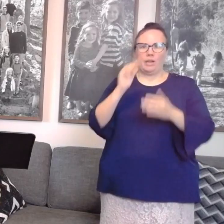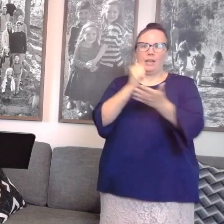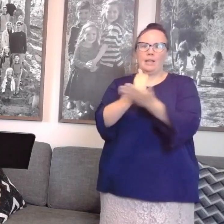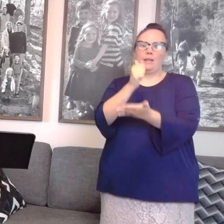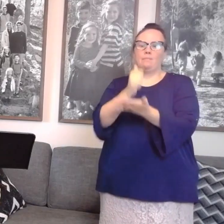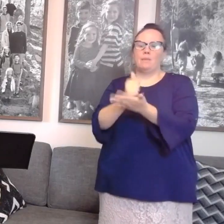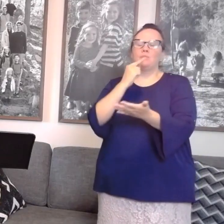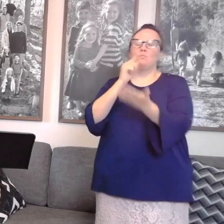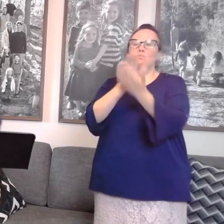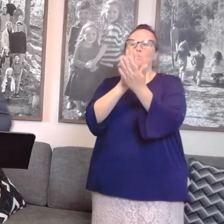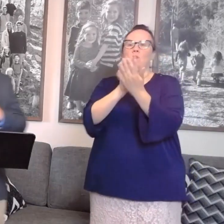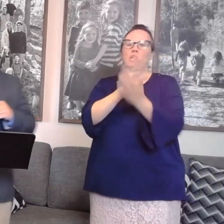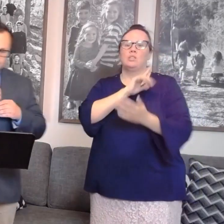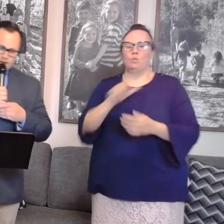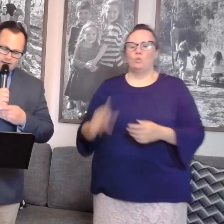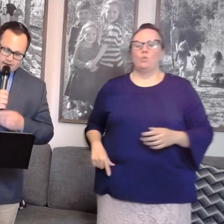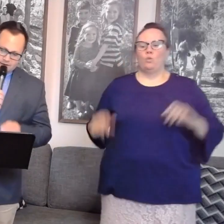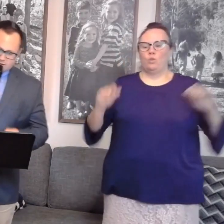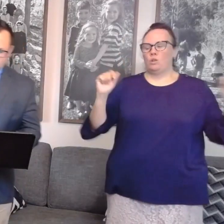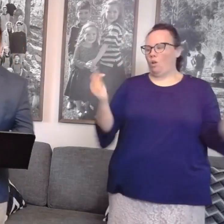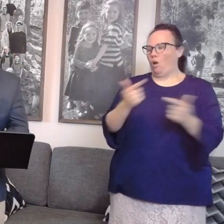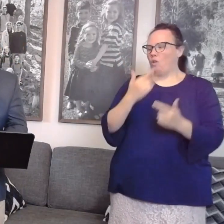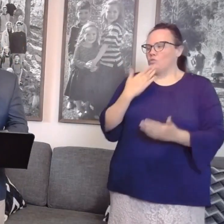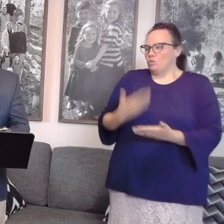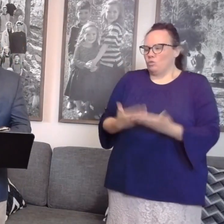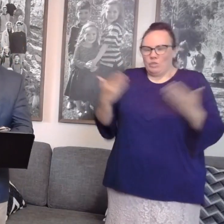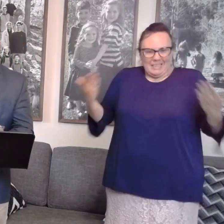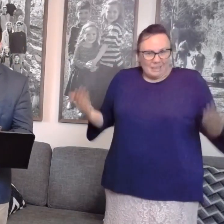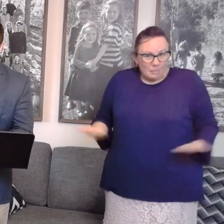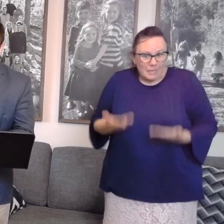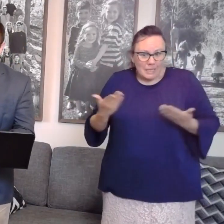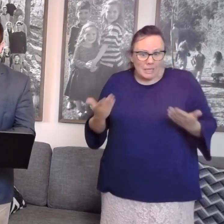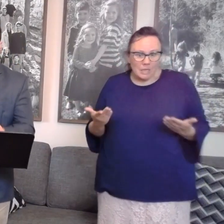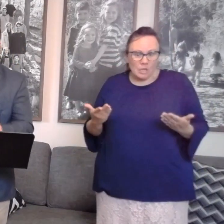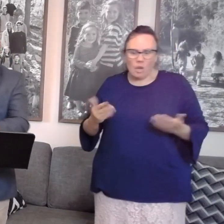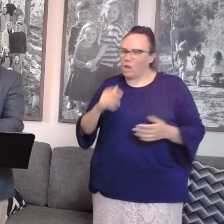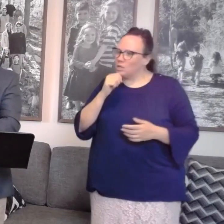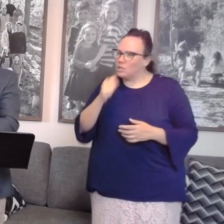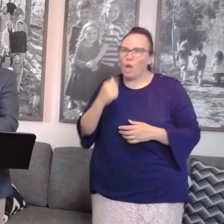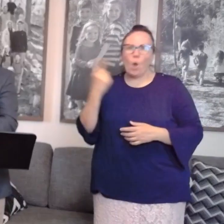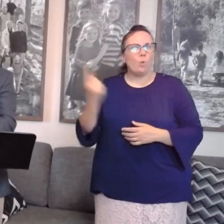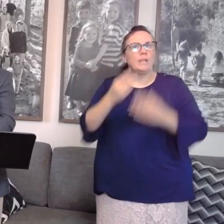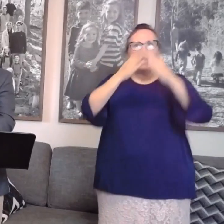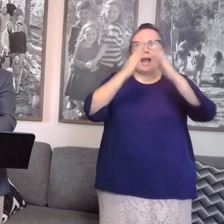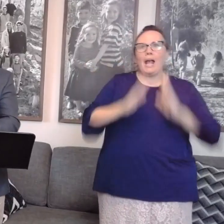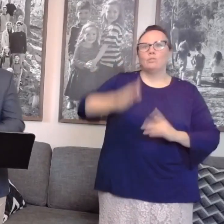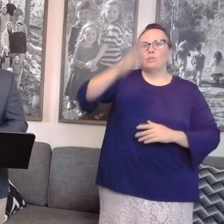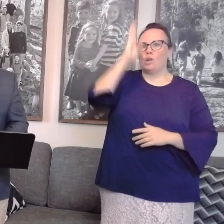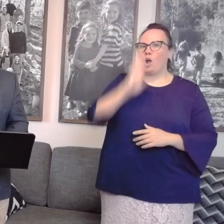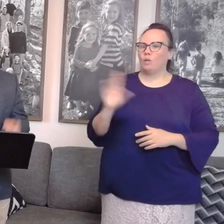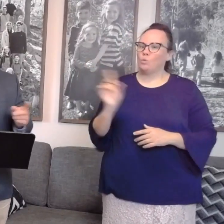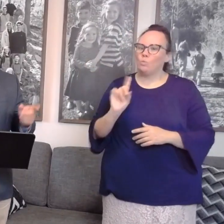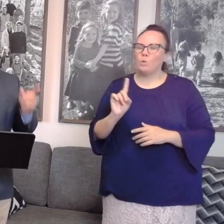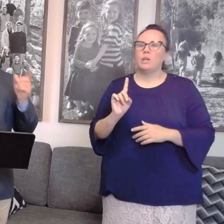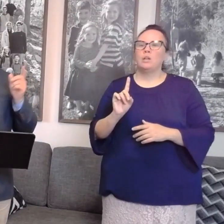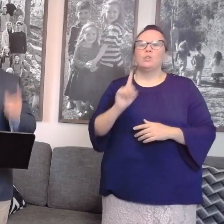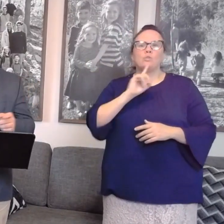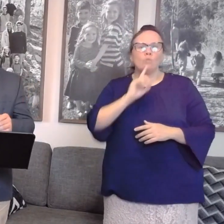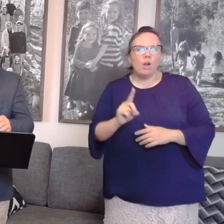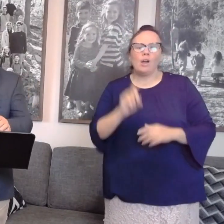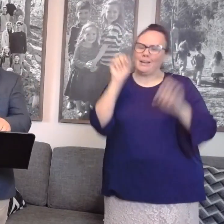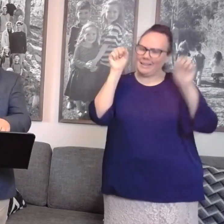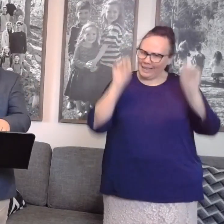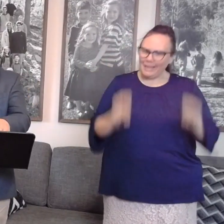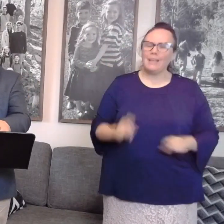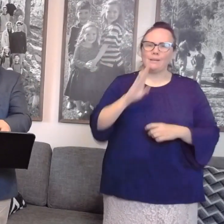Amen. Praise the Lord, everyone. It's good to be in not just the house of God. Wherever you're at can be the house of God.